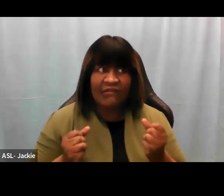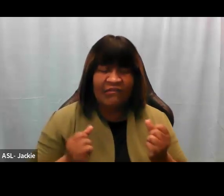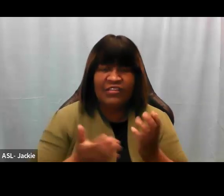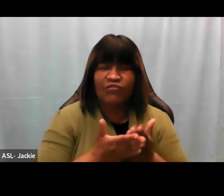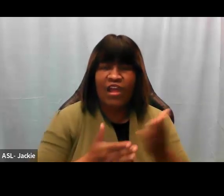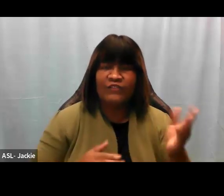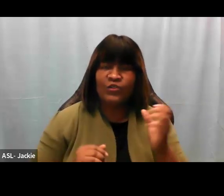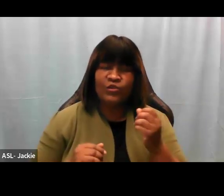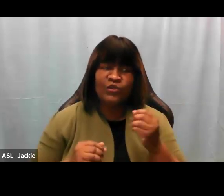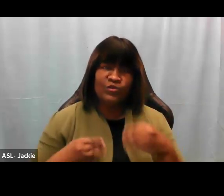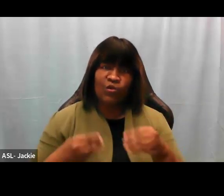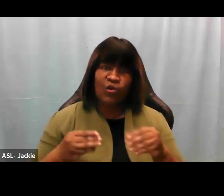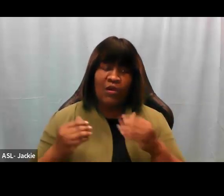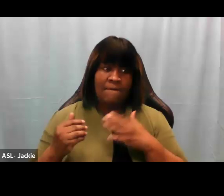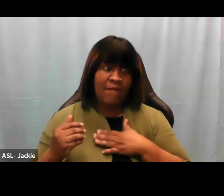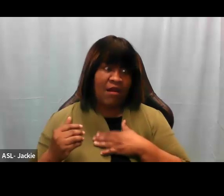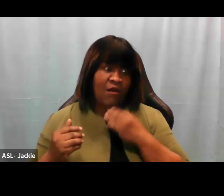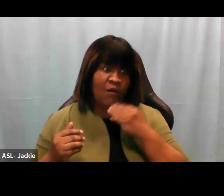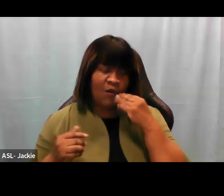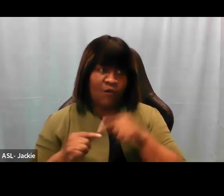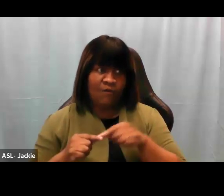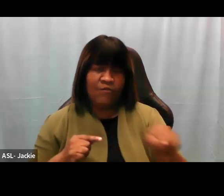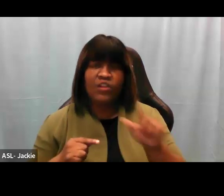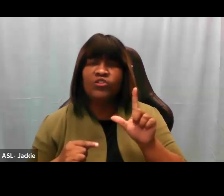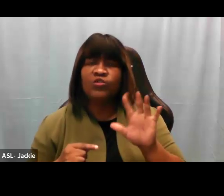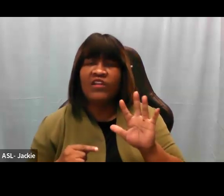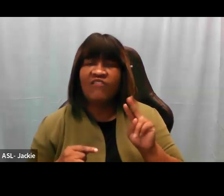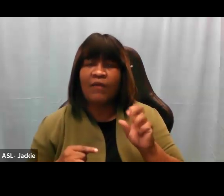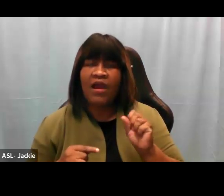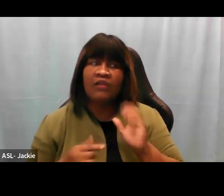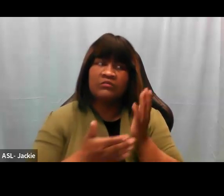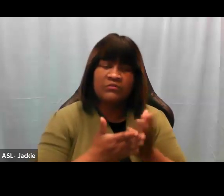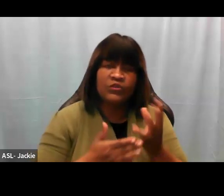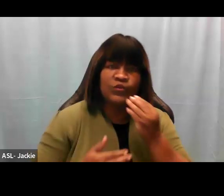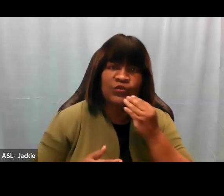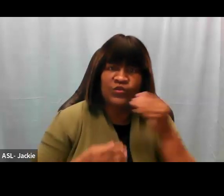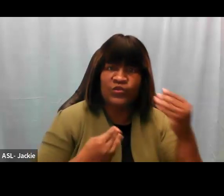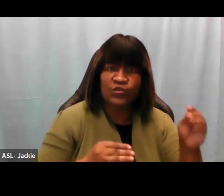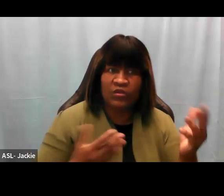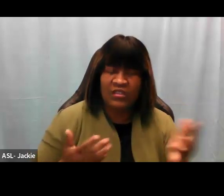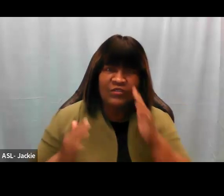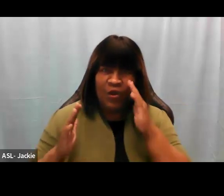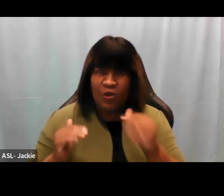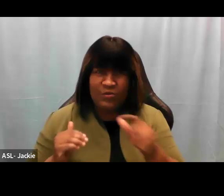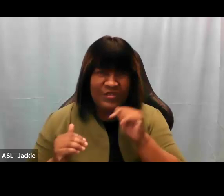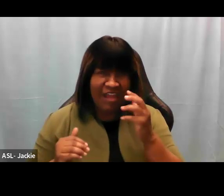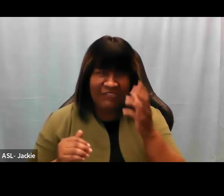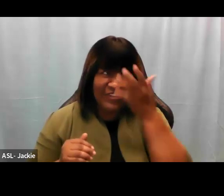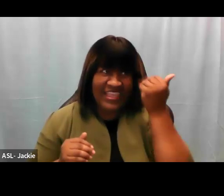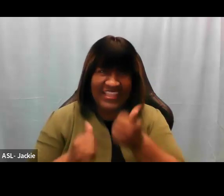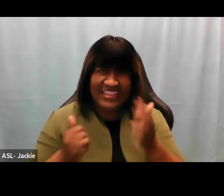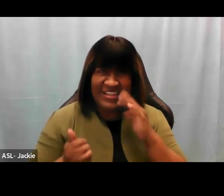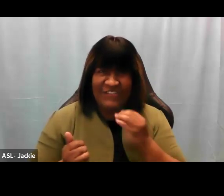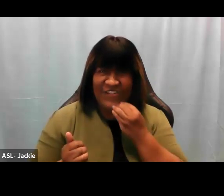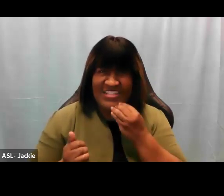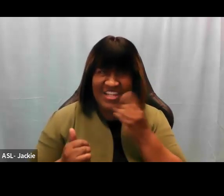store. In my town, the closest store was 25 miles away. So you really better hope you didn't forget an ingredient for dinner